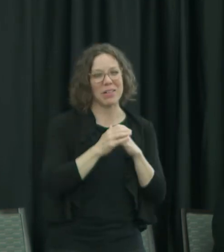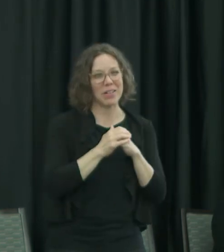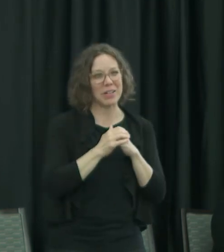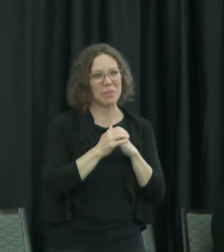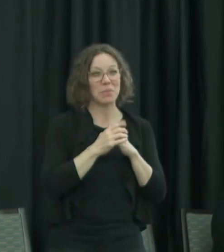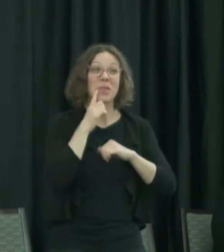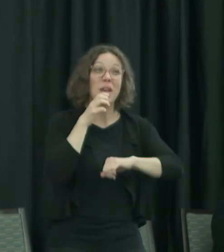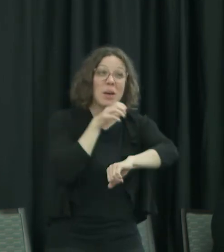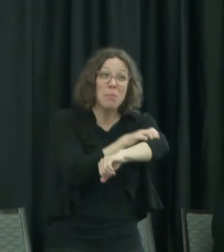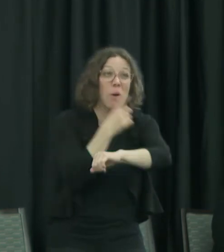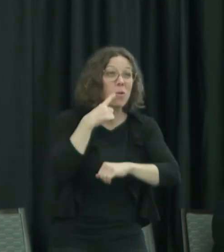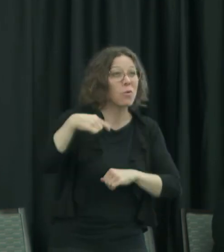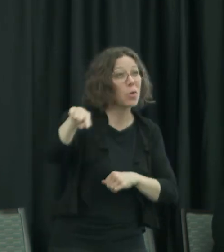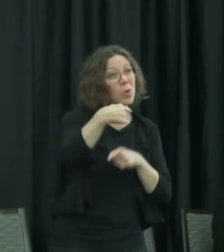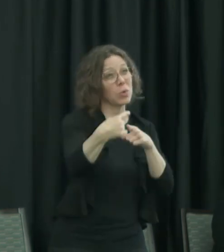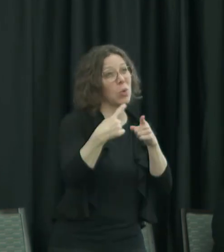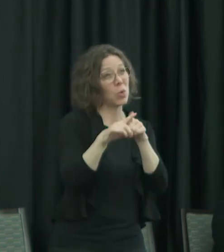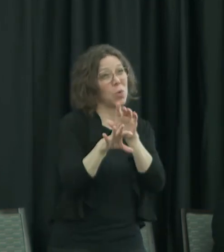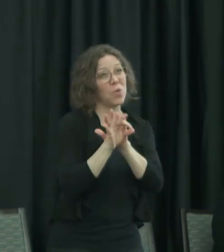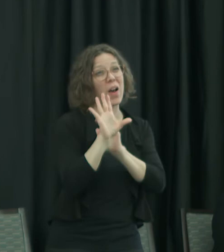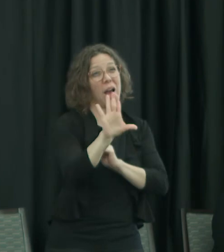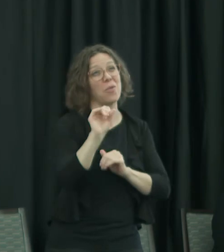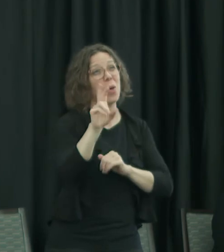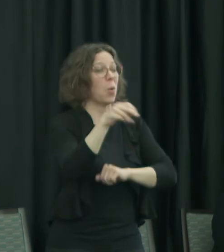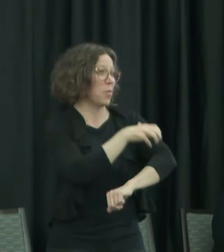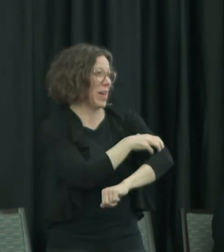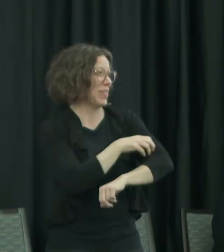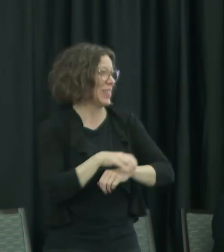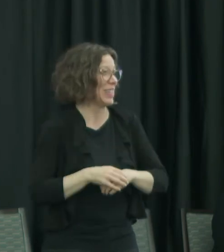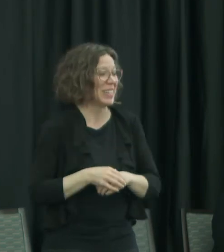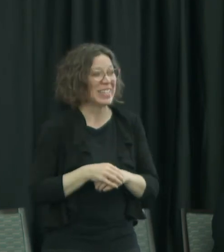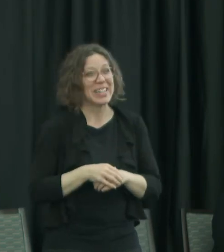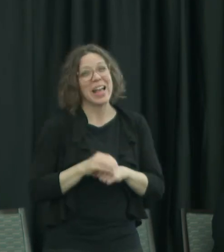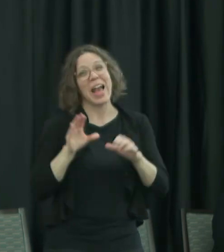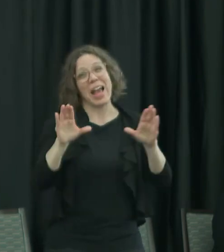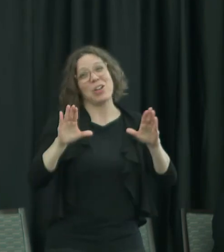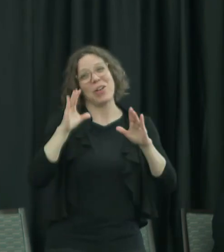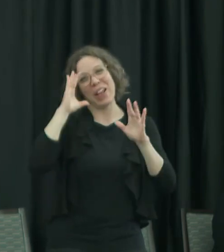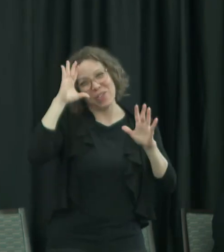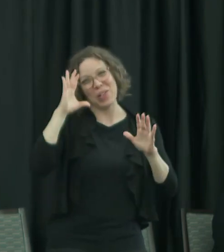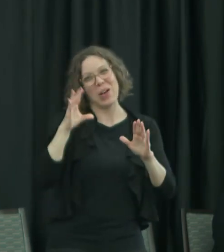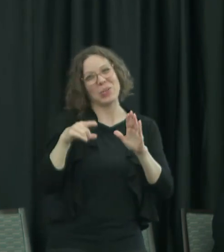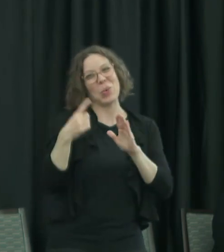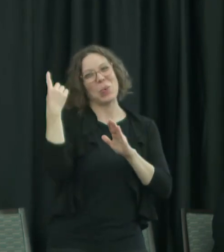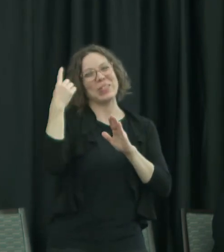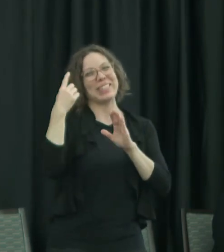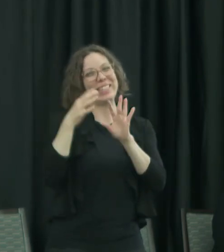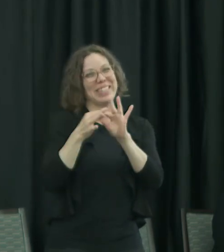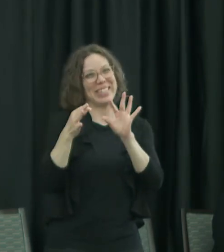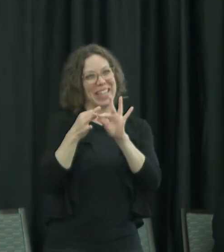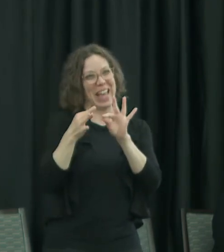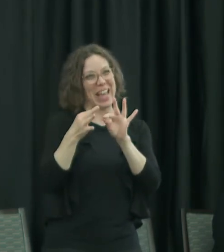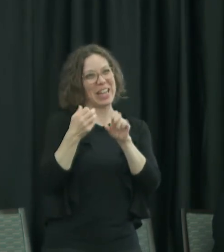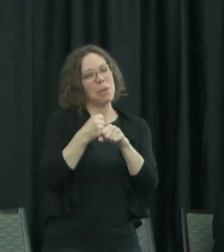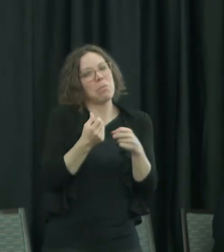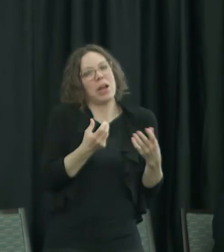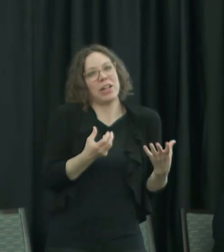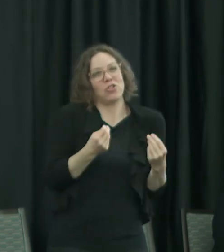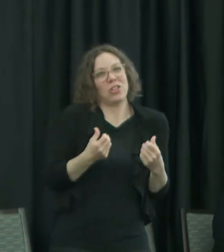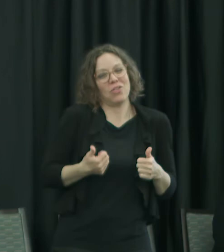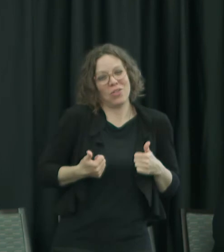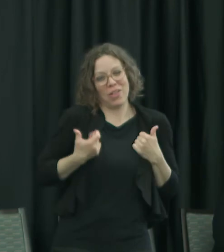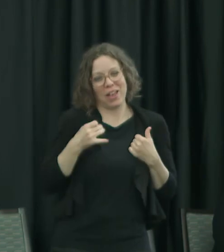those who struggle to find their own voice, and he dares to do what the great philosopher Aeschylus once said, to make gentle the life of this